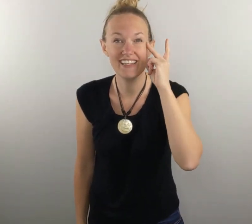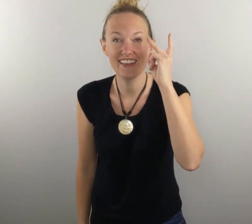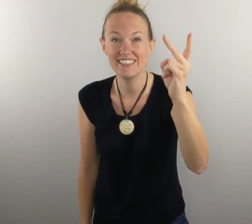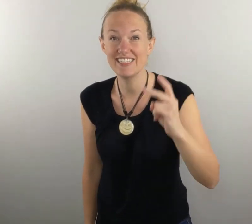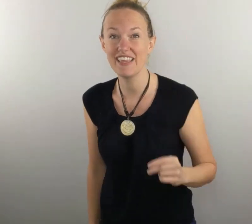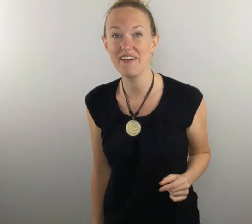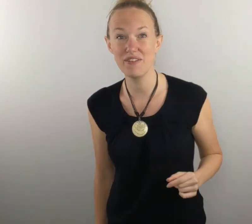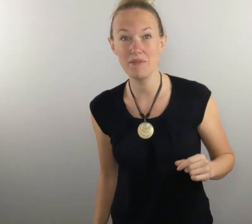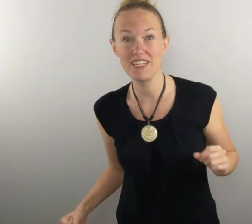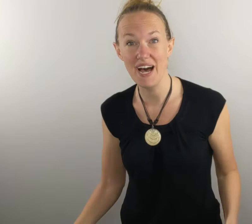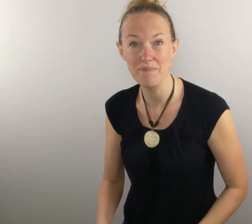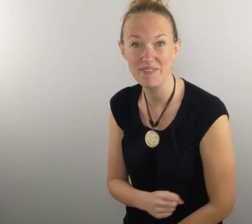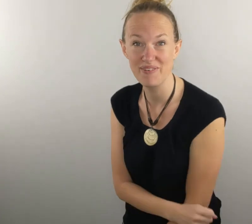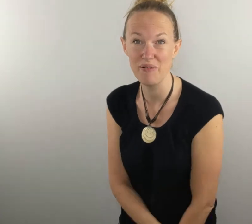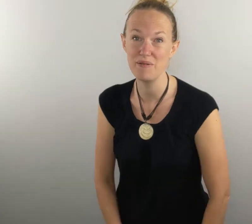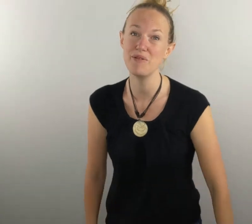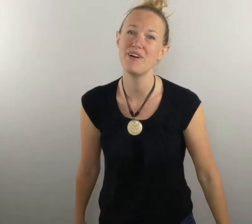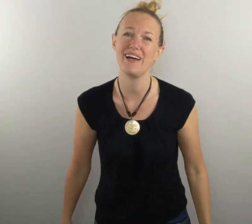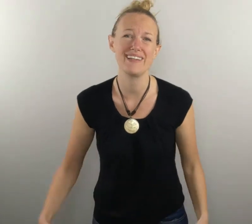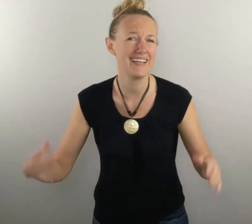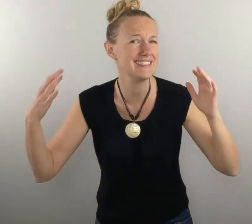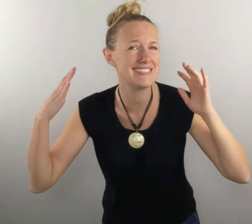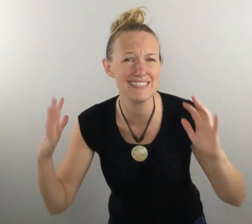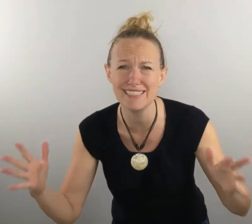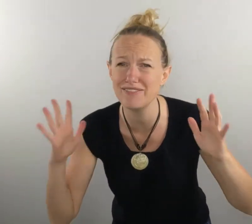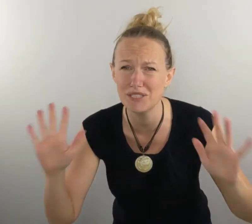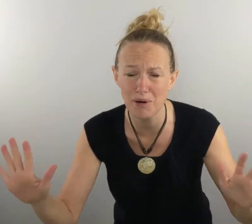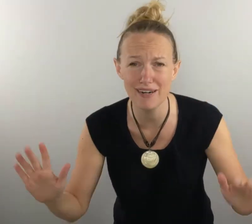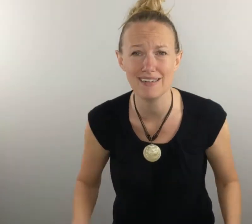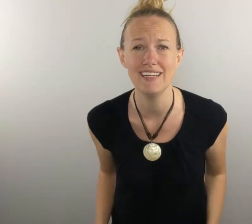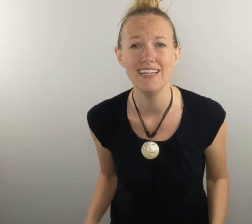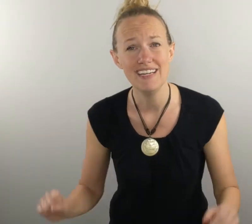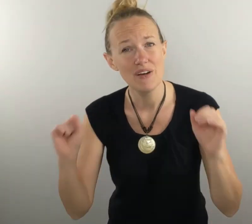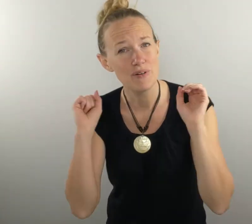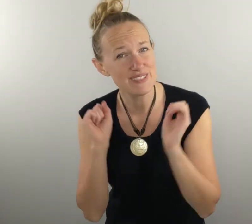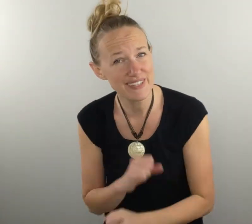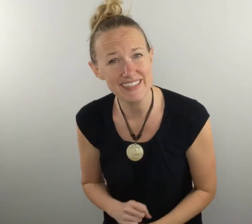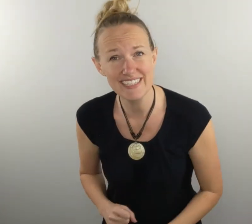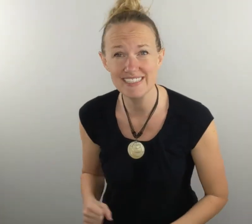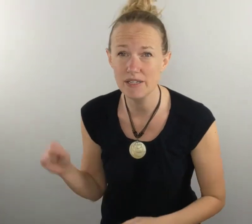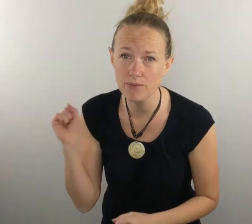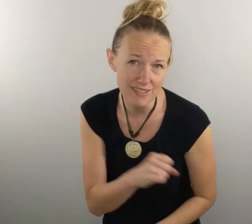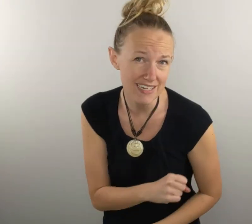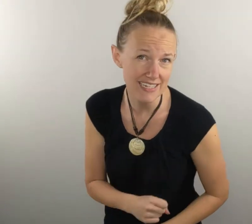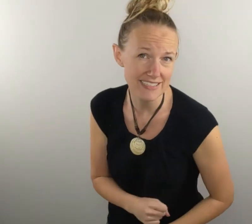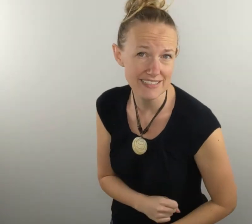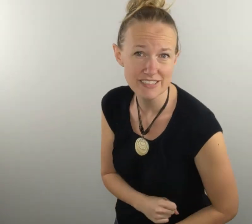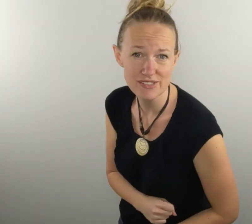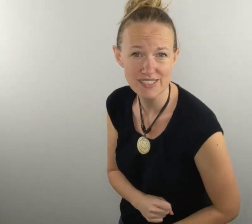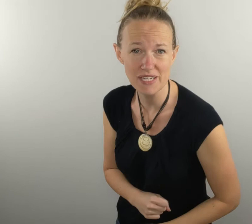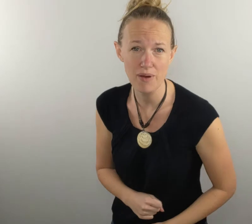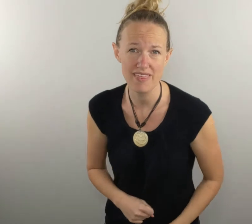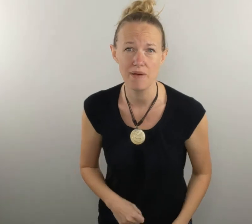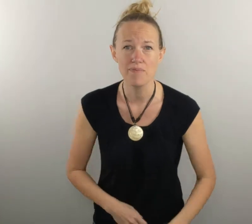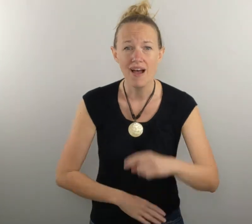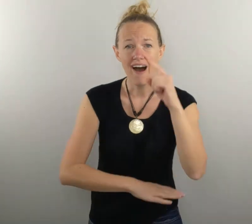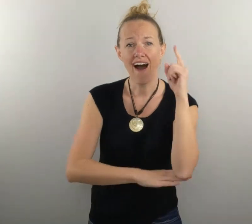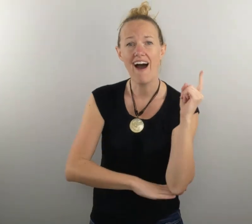Let's try that from the top before we move on. Hey, this is the toughest part. Once you get this, it will get easier, so stick with it. On